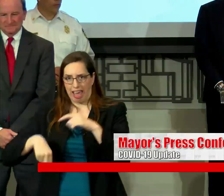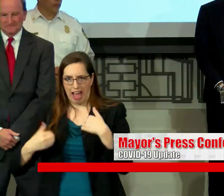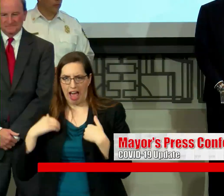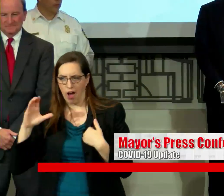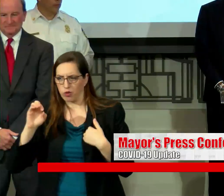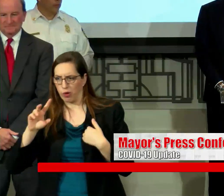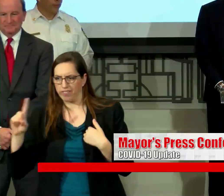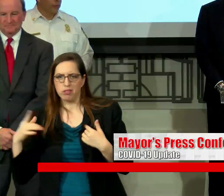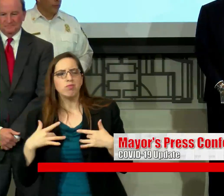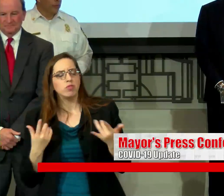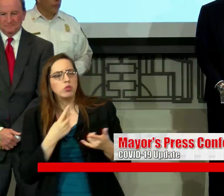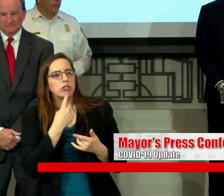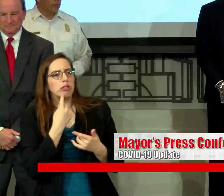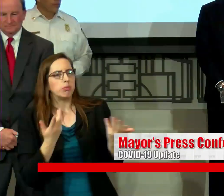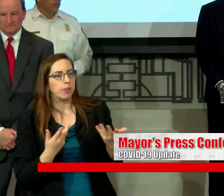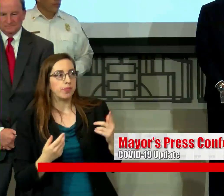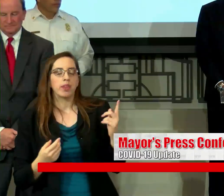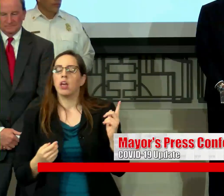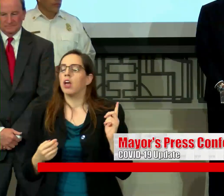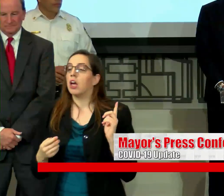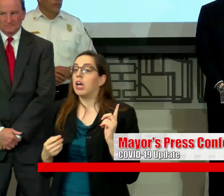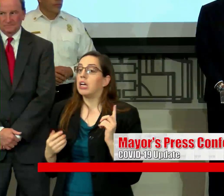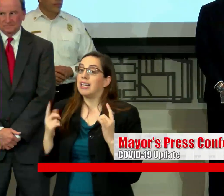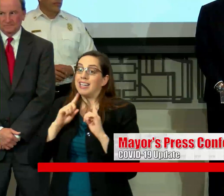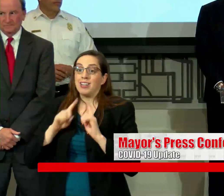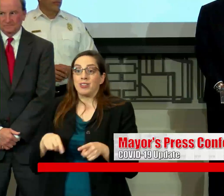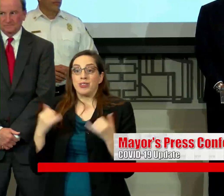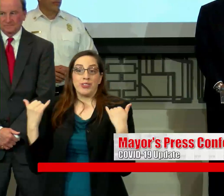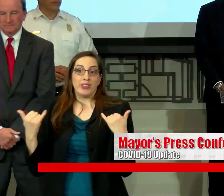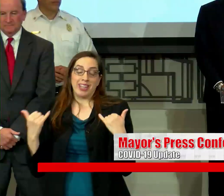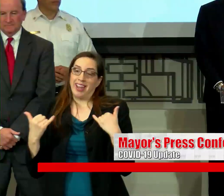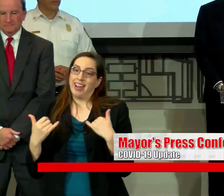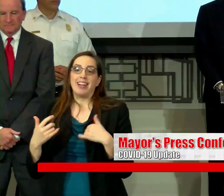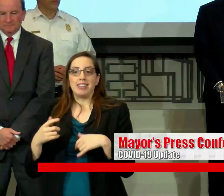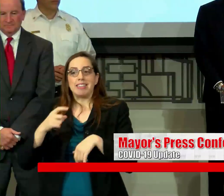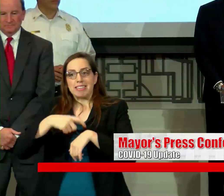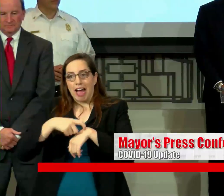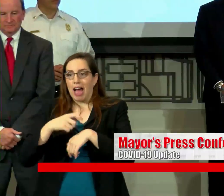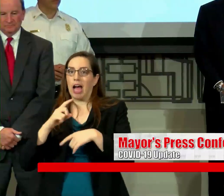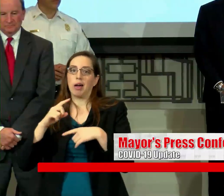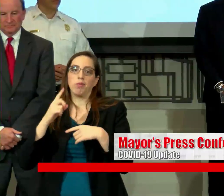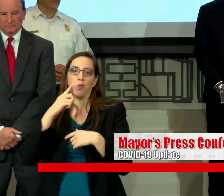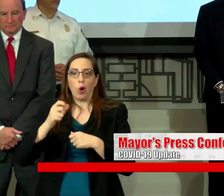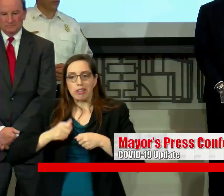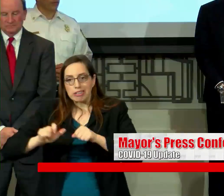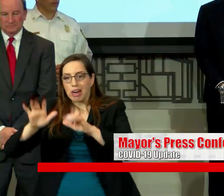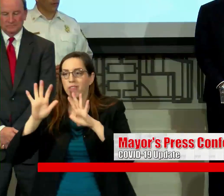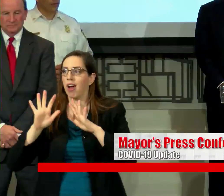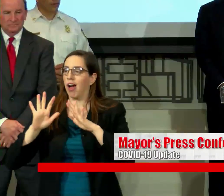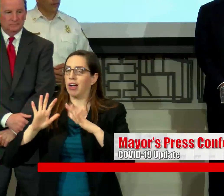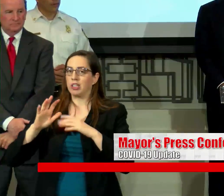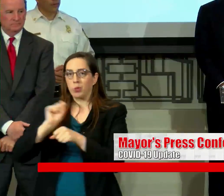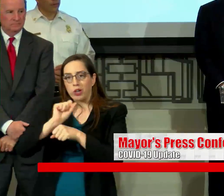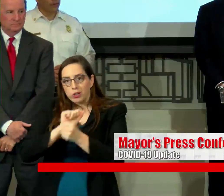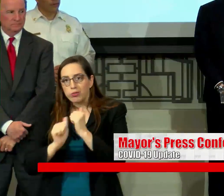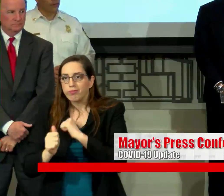is a time when we all need to work together. We are in this shared sacrifice on everyone's